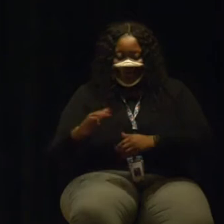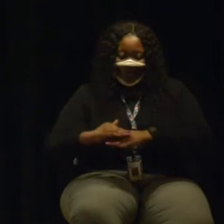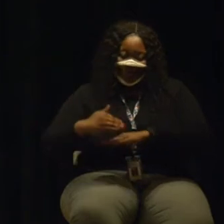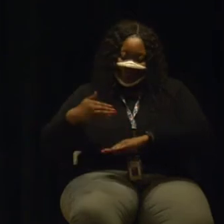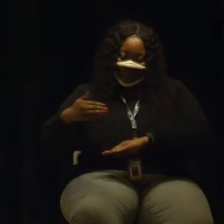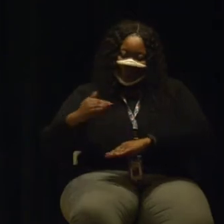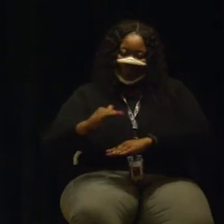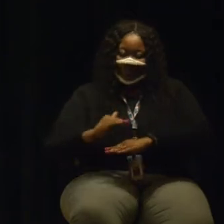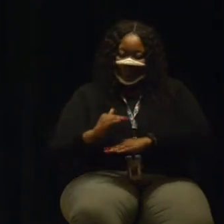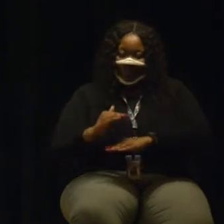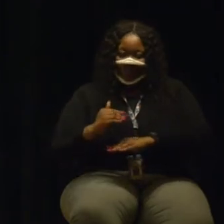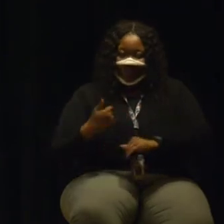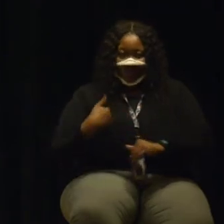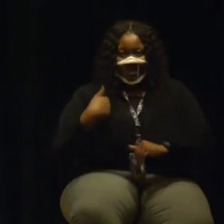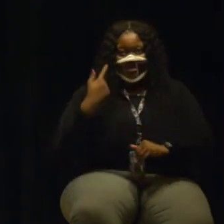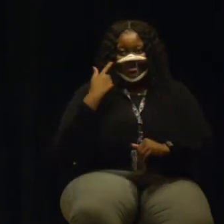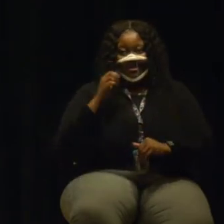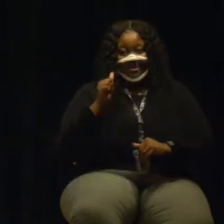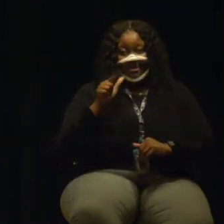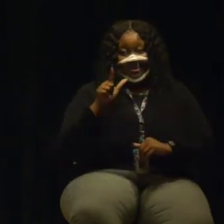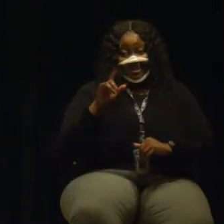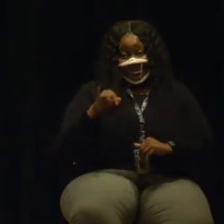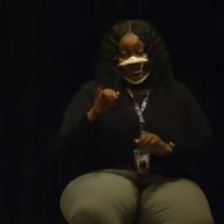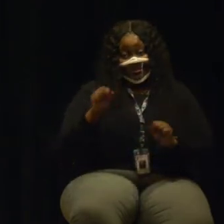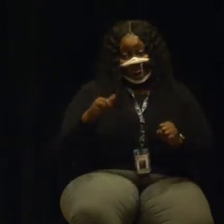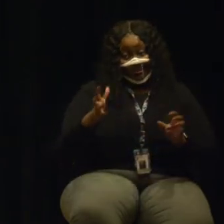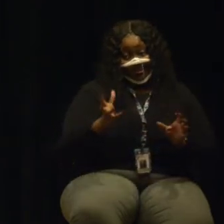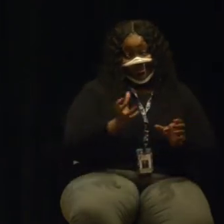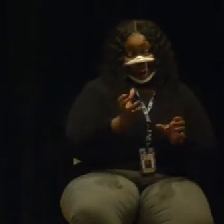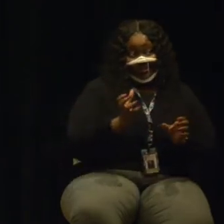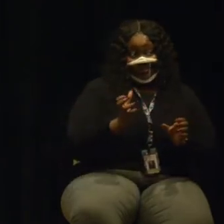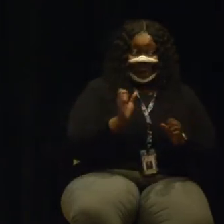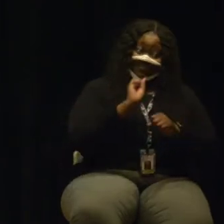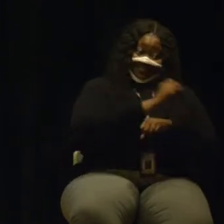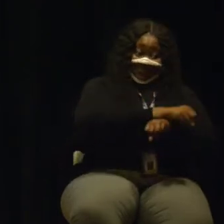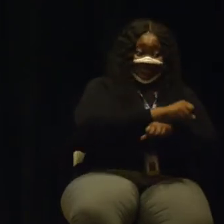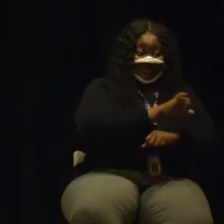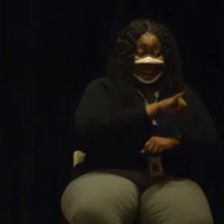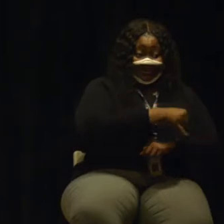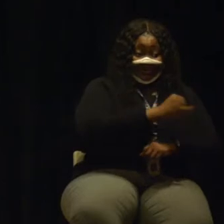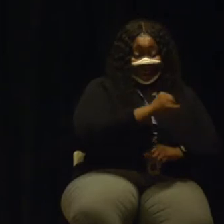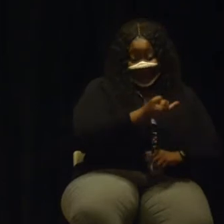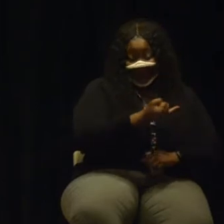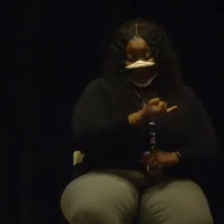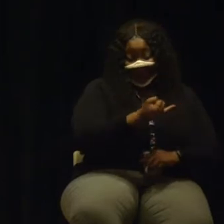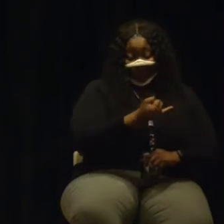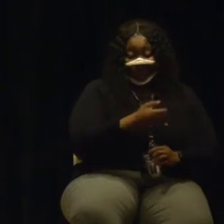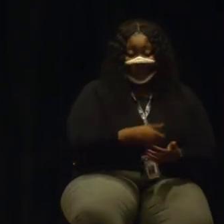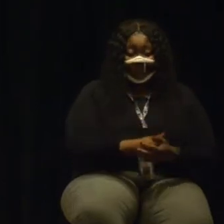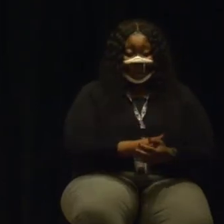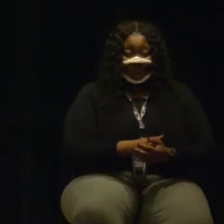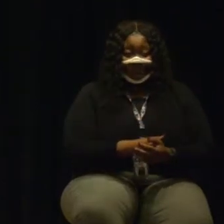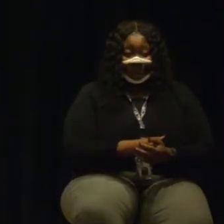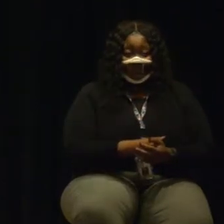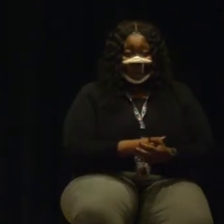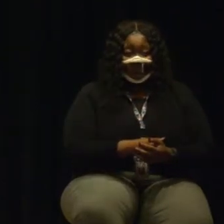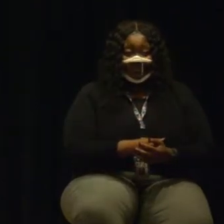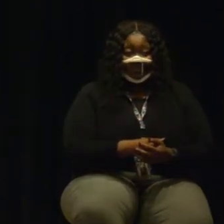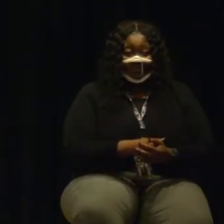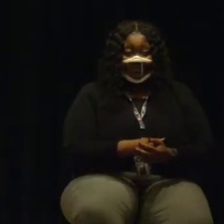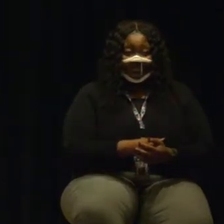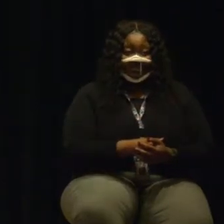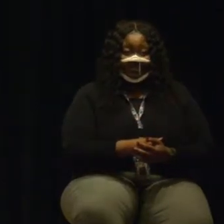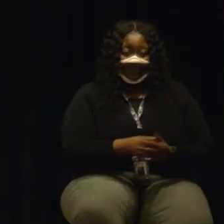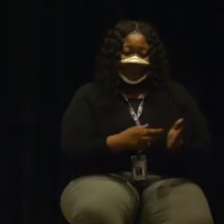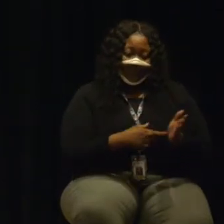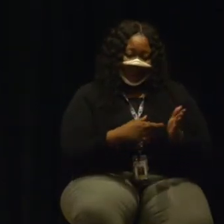I think Ali would have probably whooped up Jack Johnson, like, you know, 80% chance. But the thing is the rules were